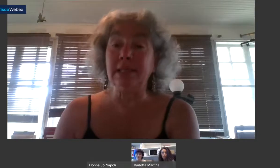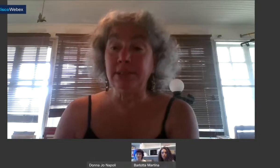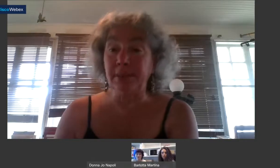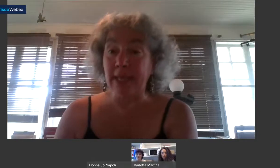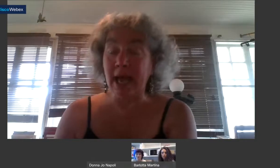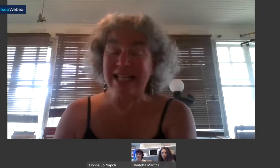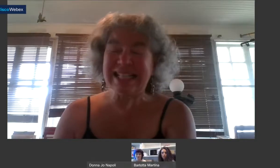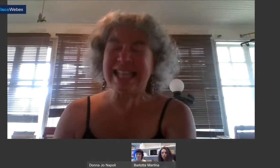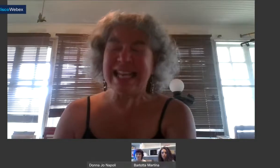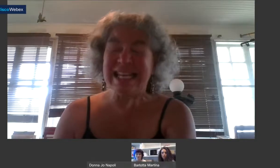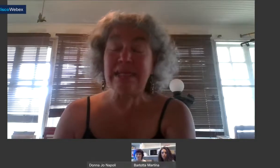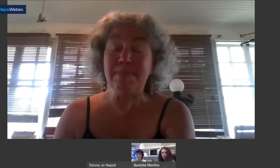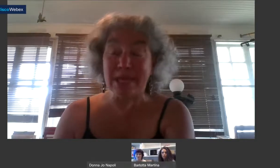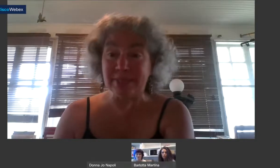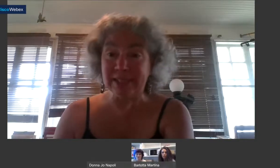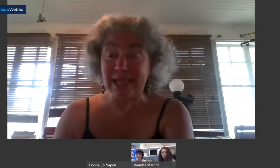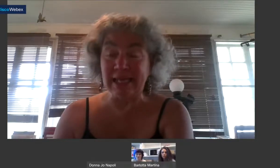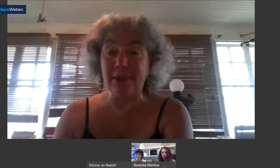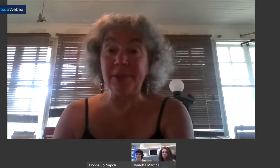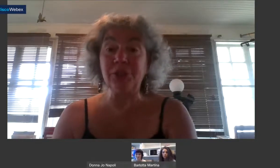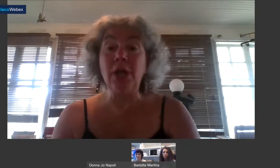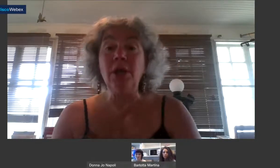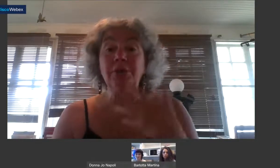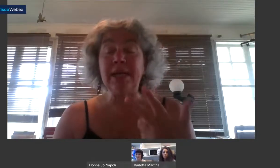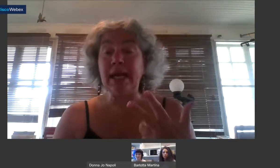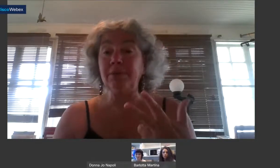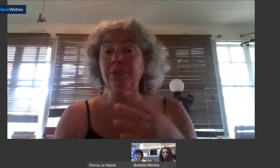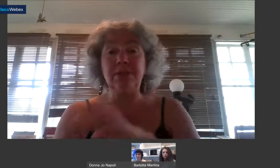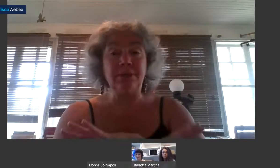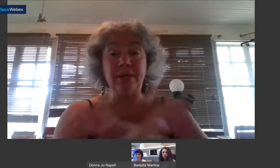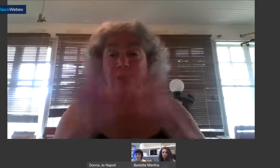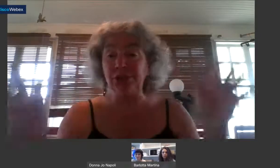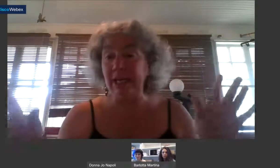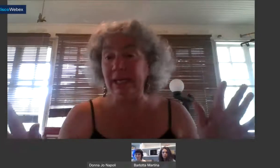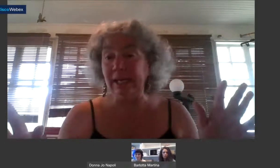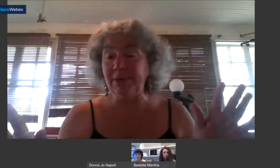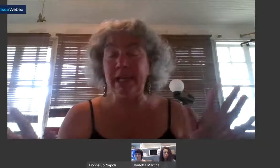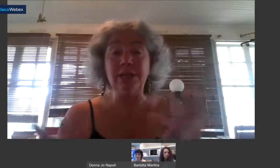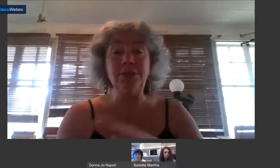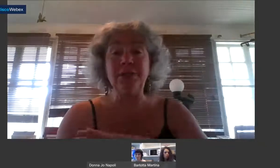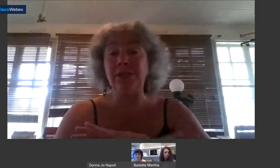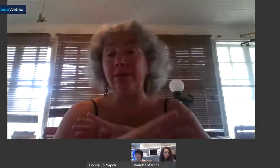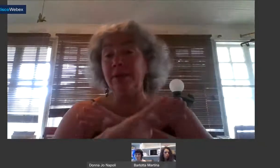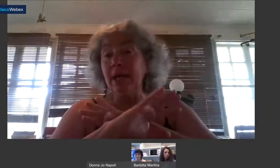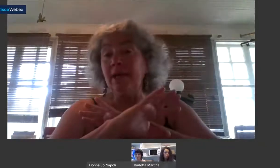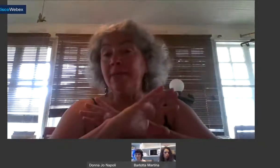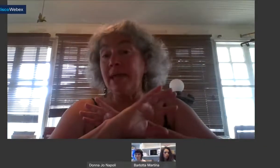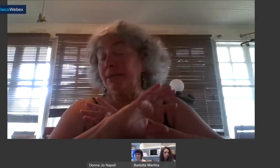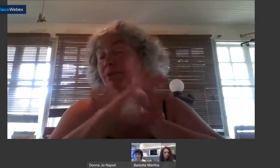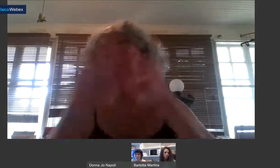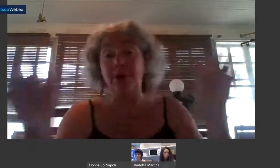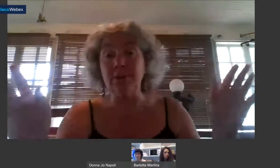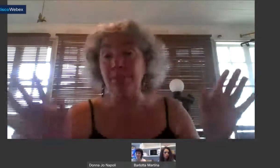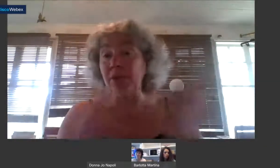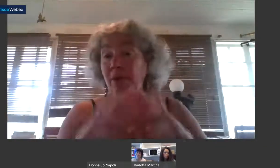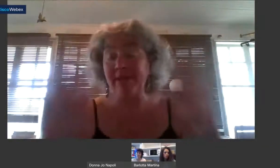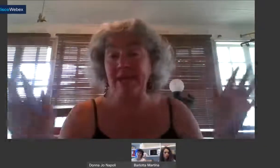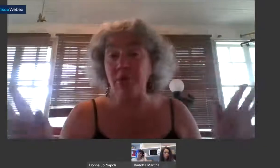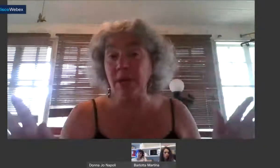also Al Said Bedouin Sign Language. 3 languages that are not genetically related to each other, that so far as we know have had no